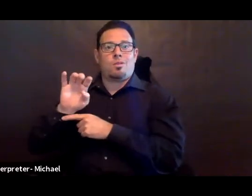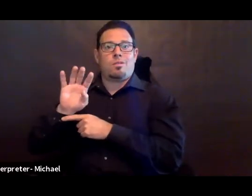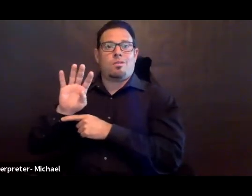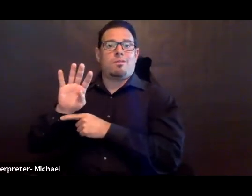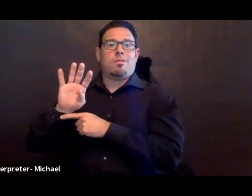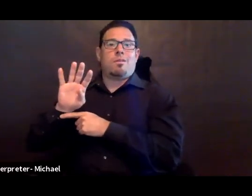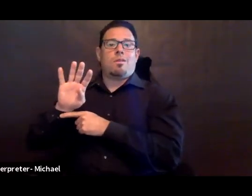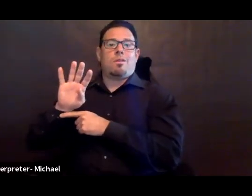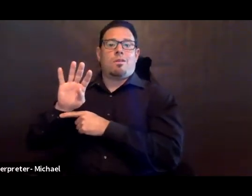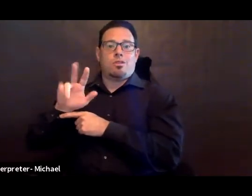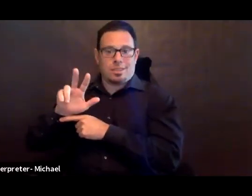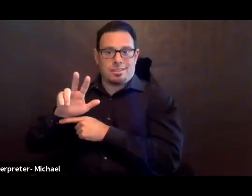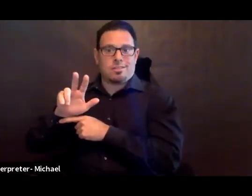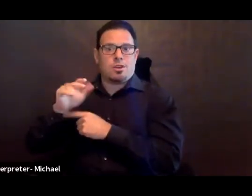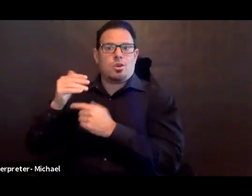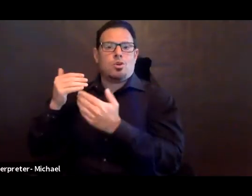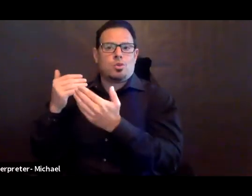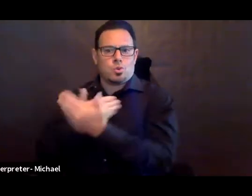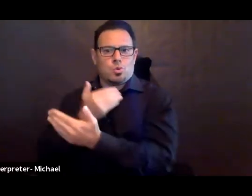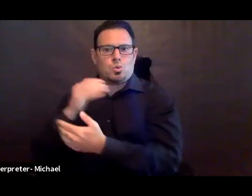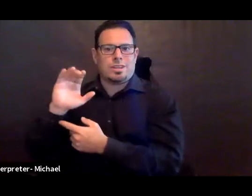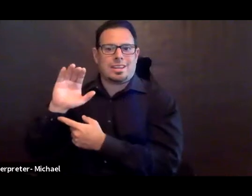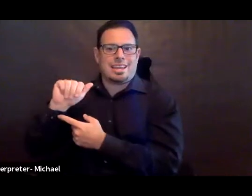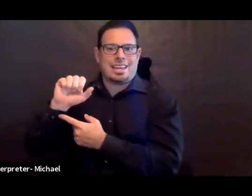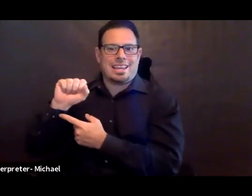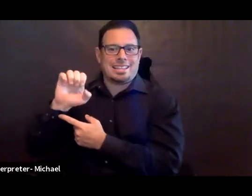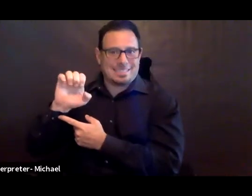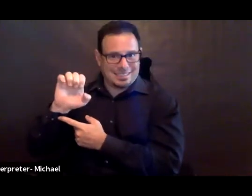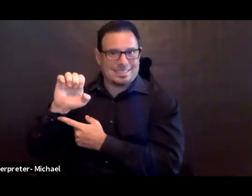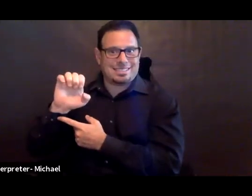Friday. Our cumulative total is now